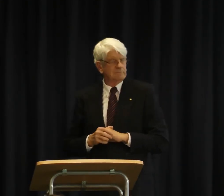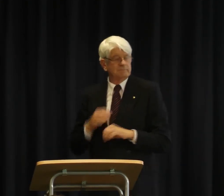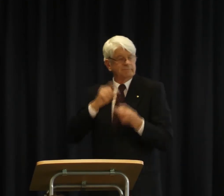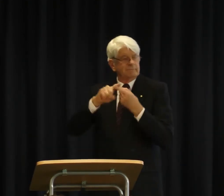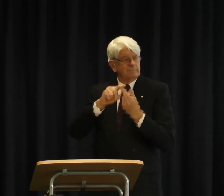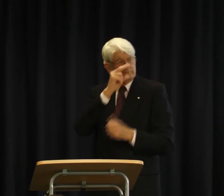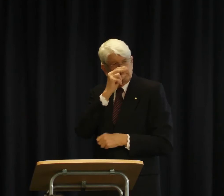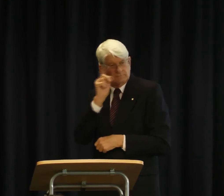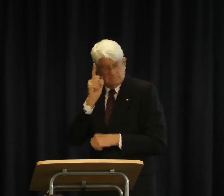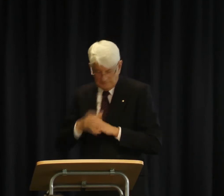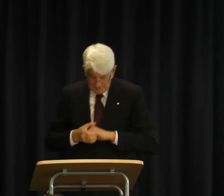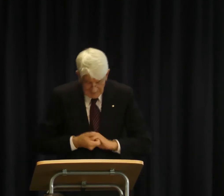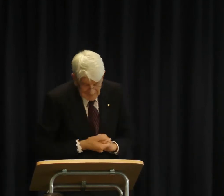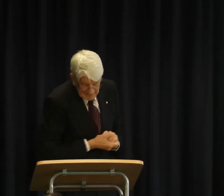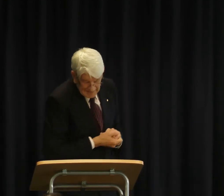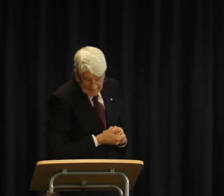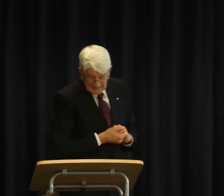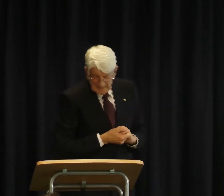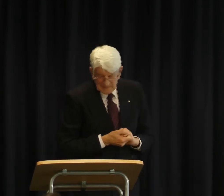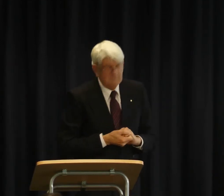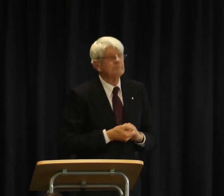tacker. Still think I'm quite young today actually.